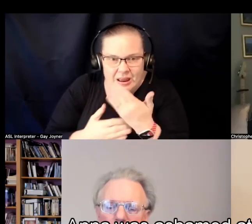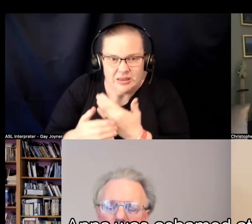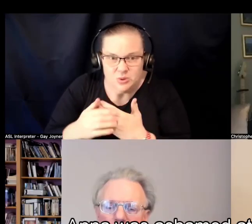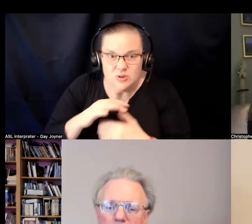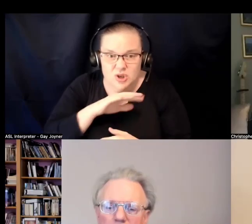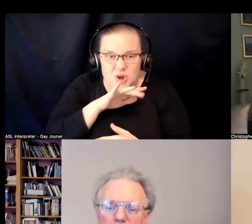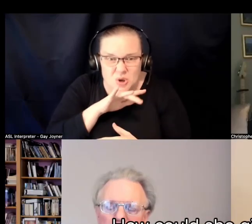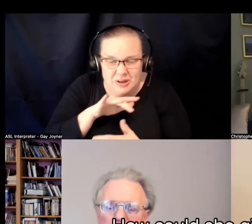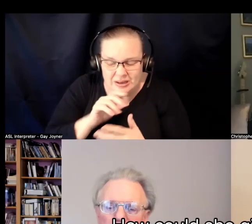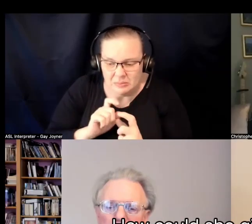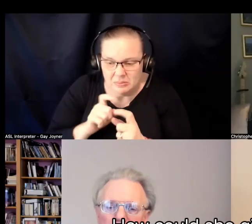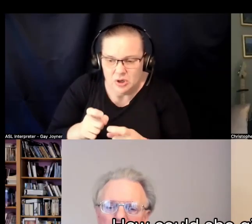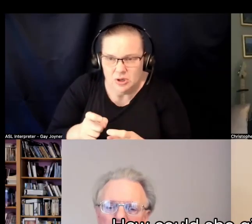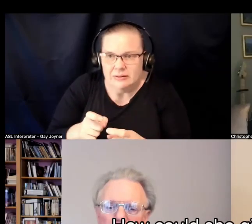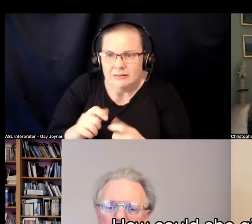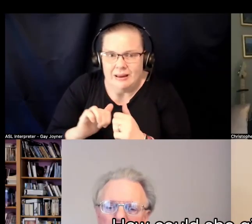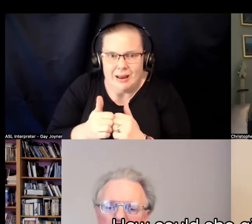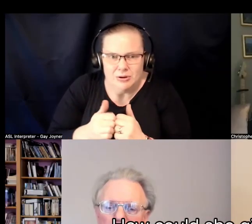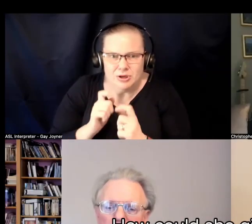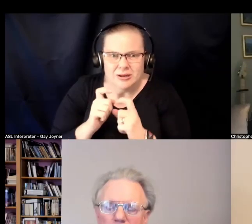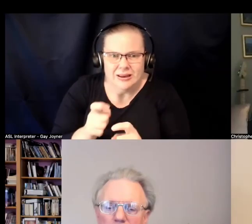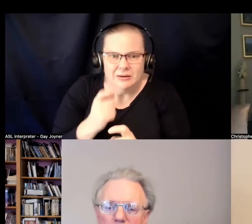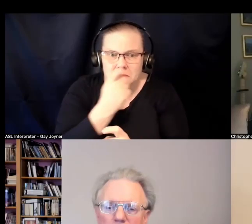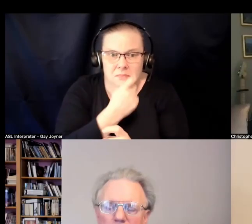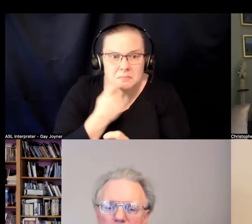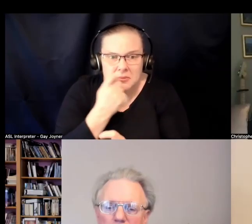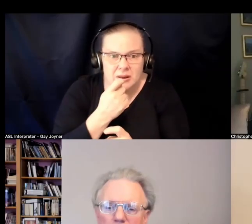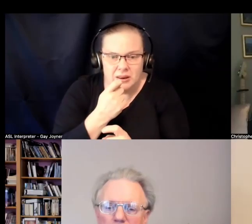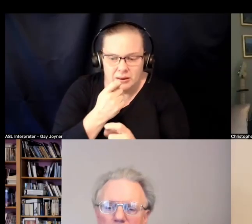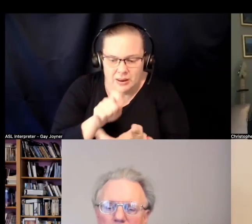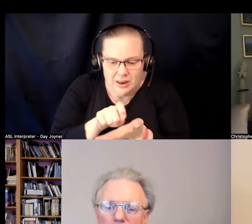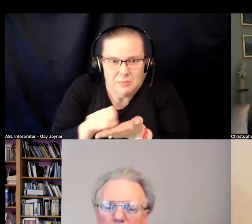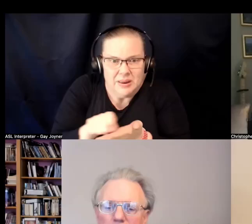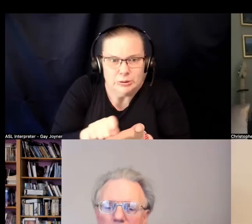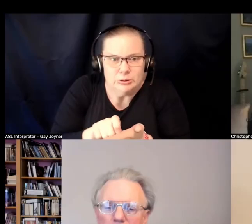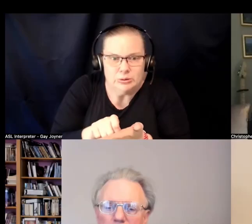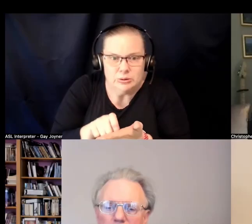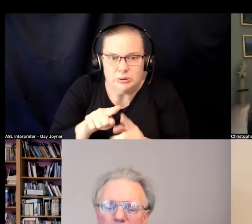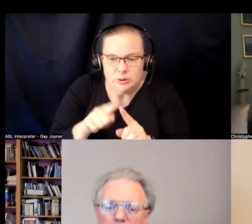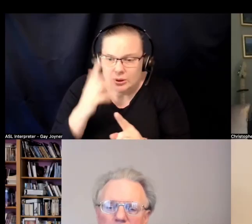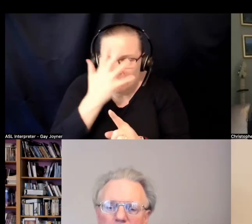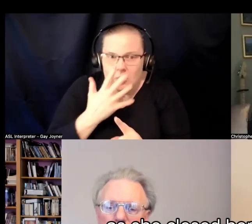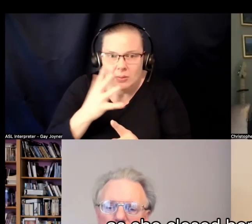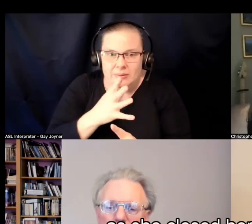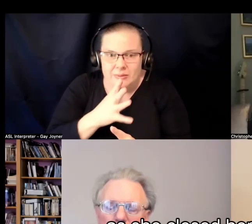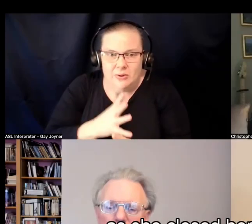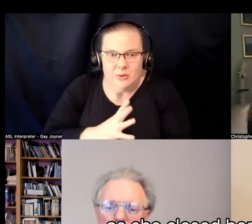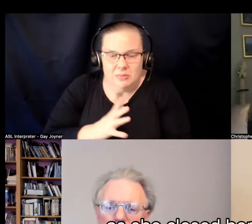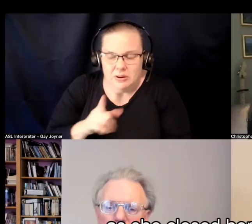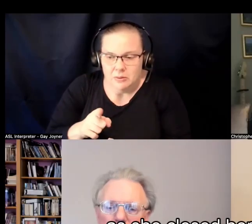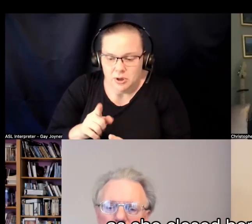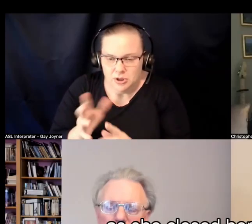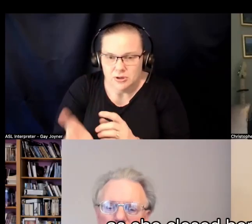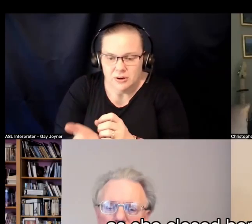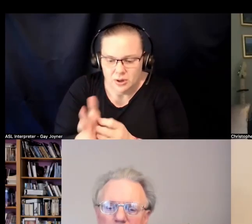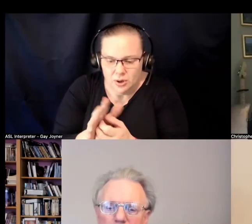of her gesture. How could she give lipsticks and note pencils to a starving woman? But seeing the face of the woman as she closed her hands over